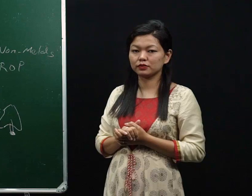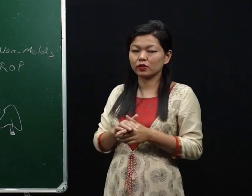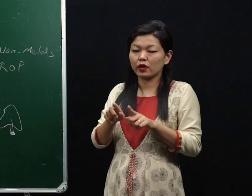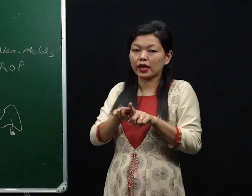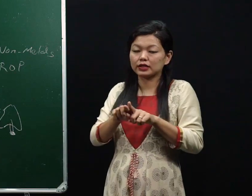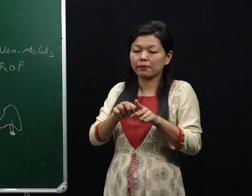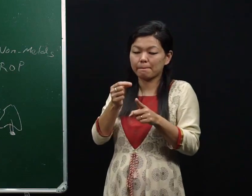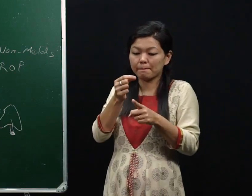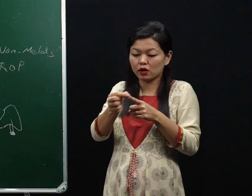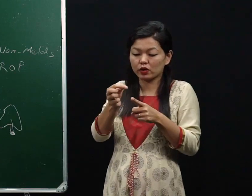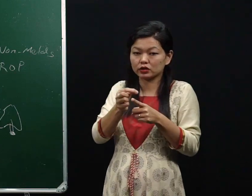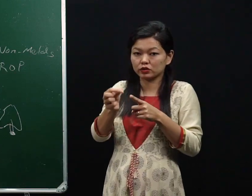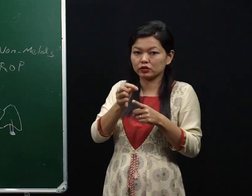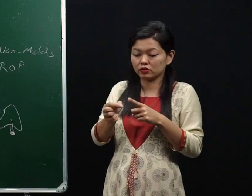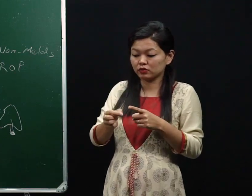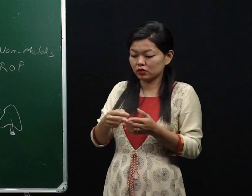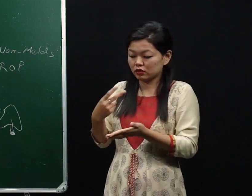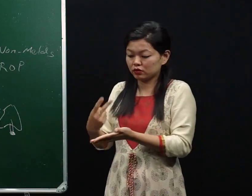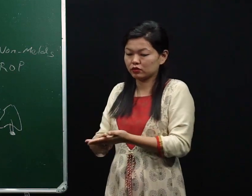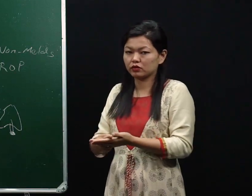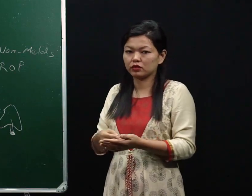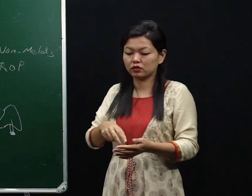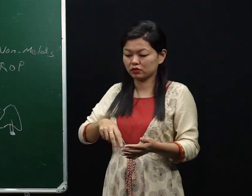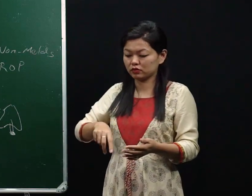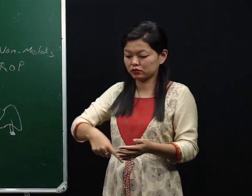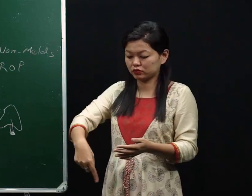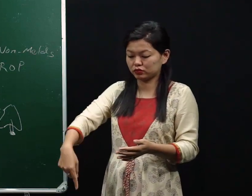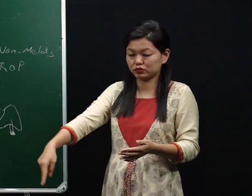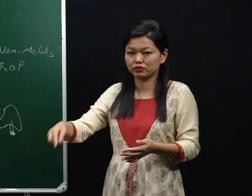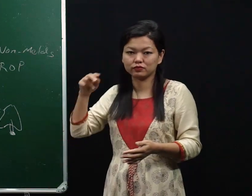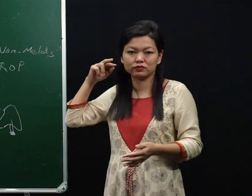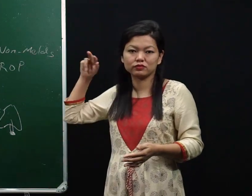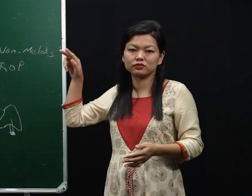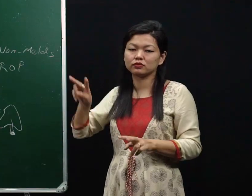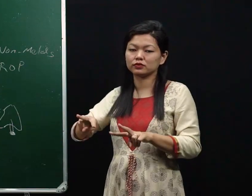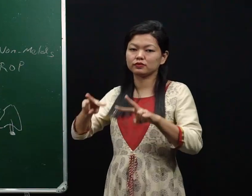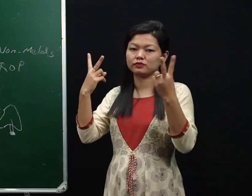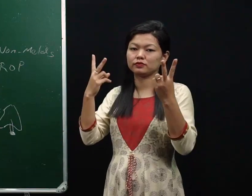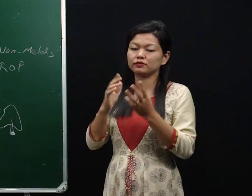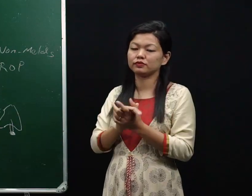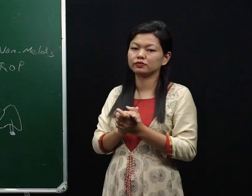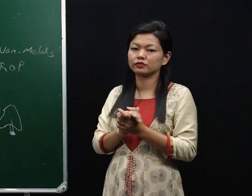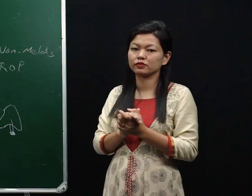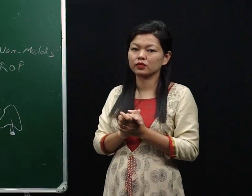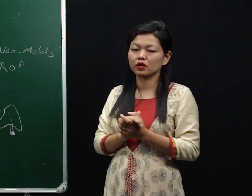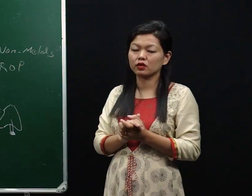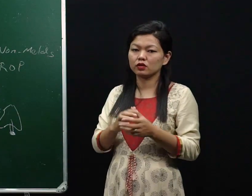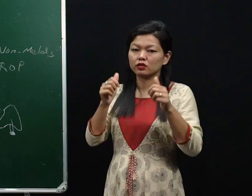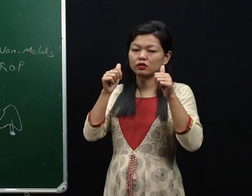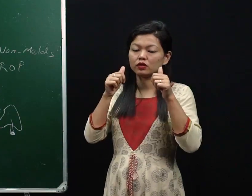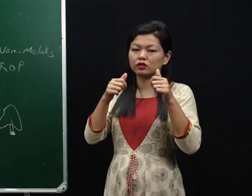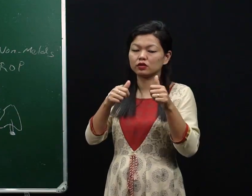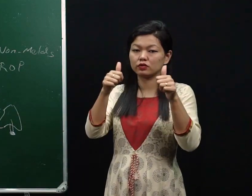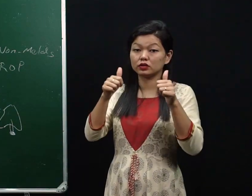okay, any coin, then the sound will be different. Clear? So from here, we can conclude that metals are sonorous.